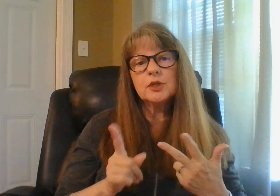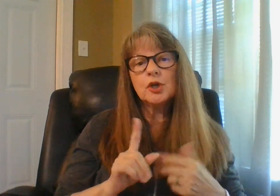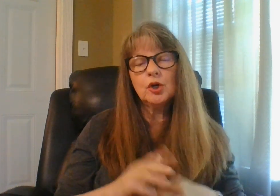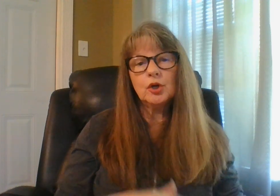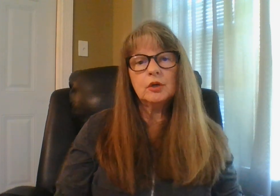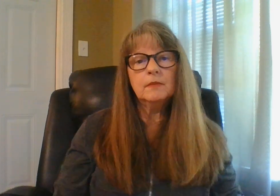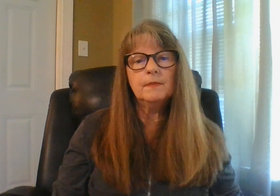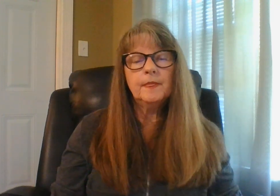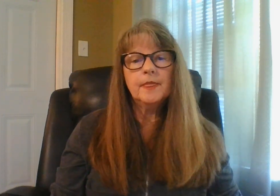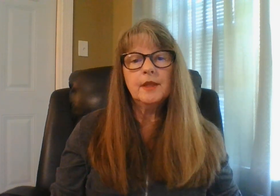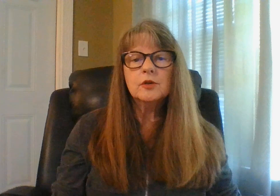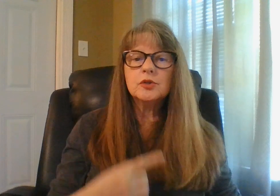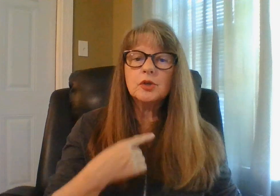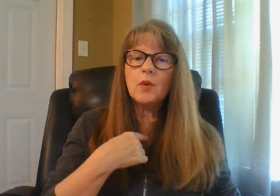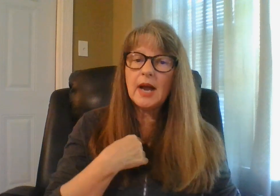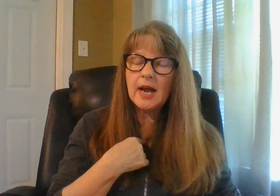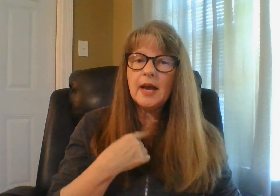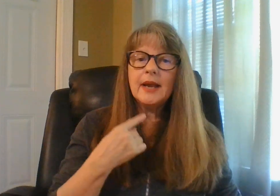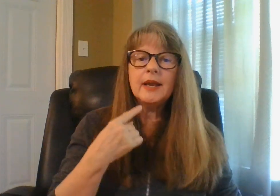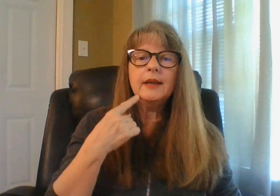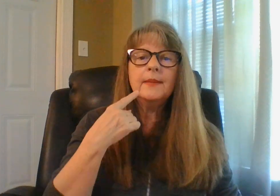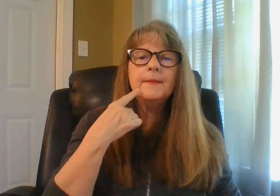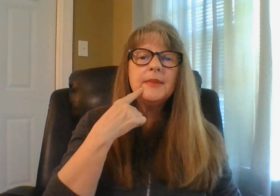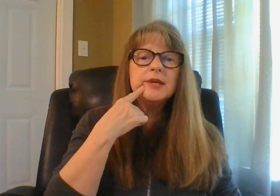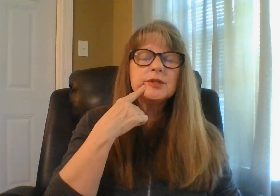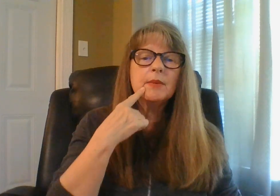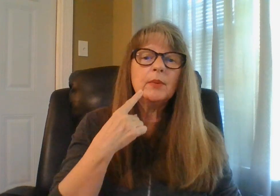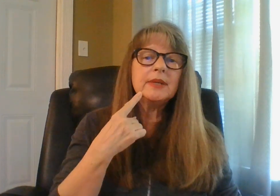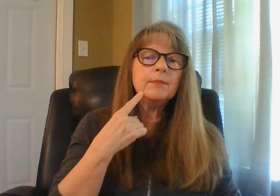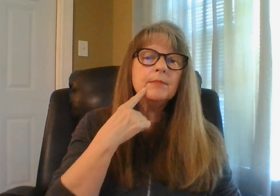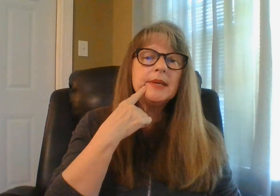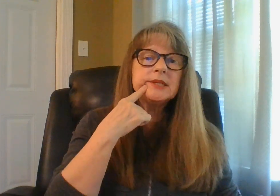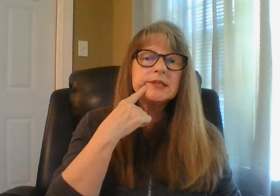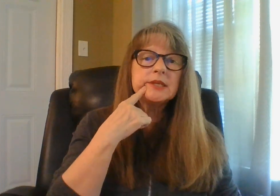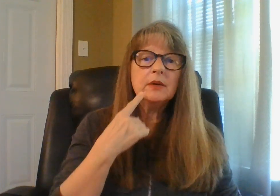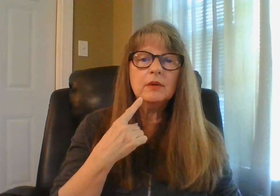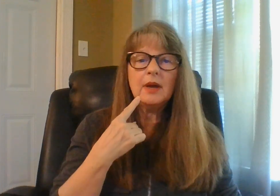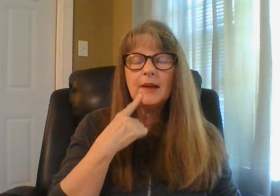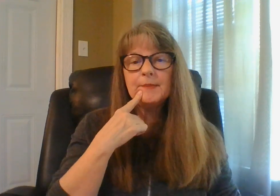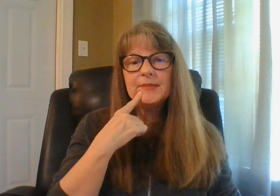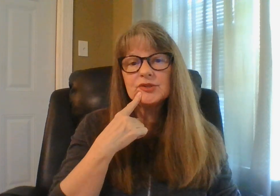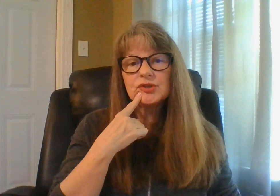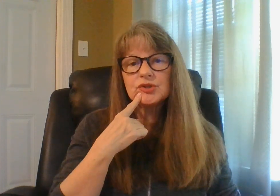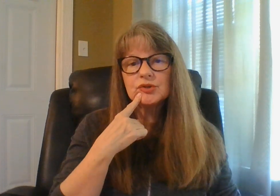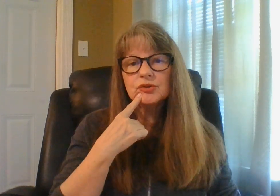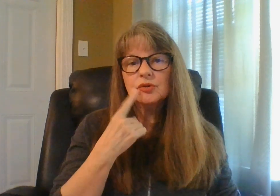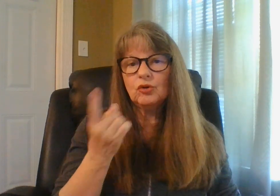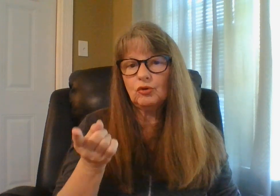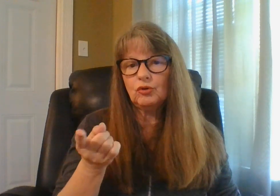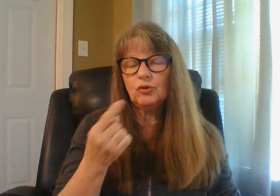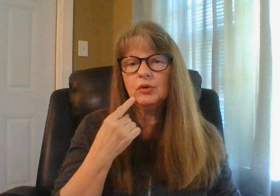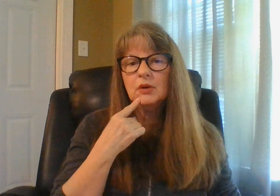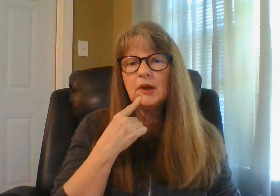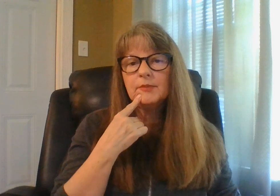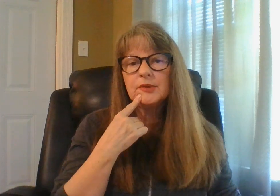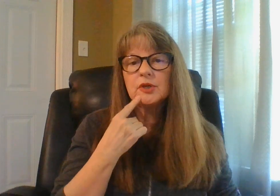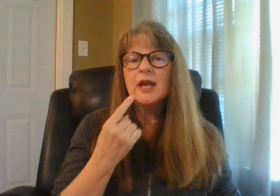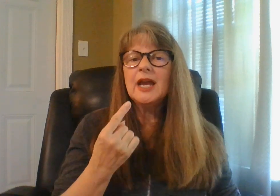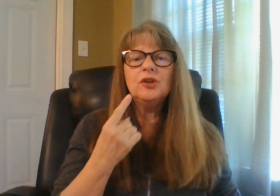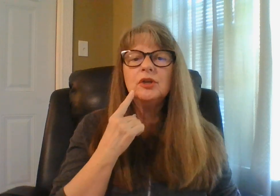is her. So I miss, remember we did miss, I miss her, I miss, and you